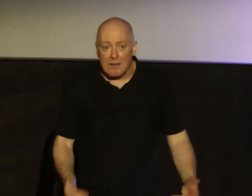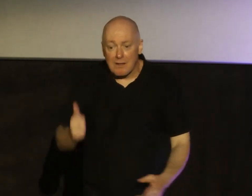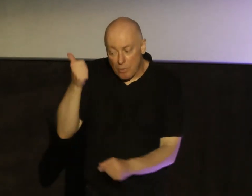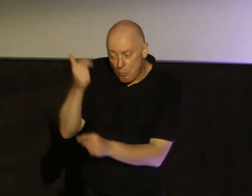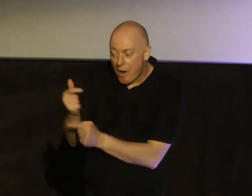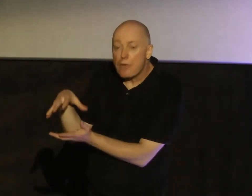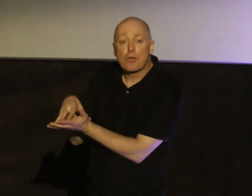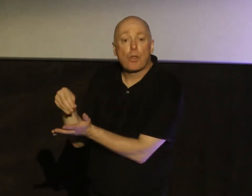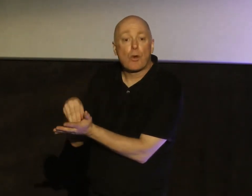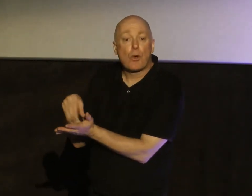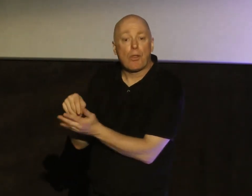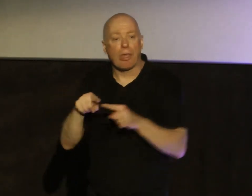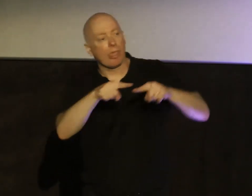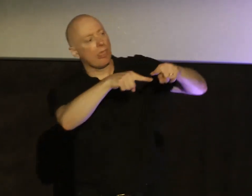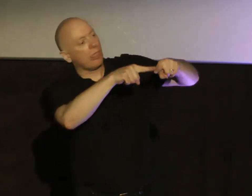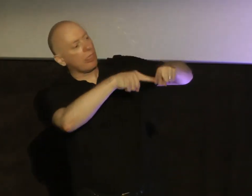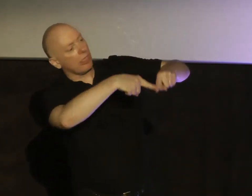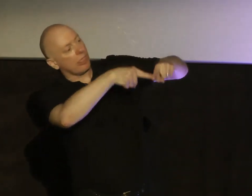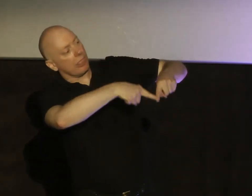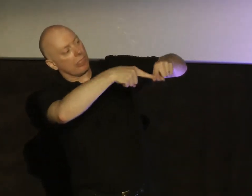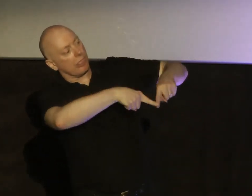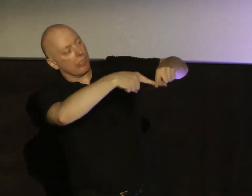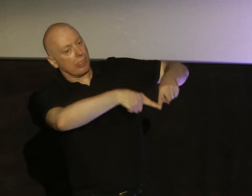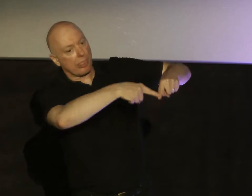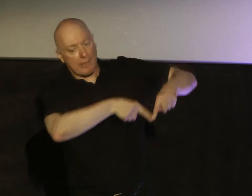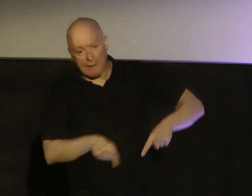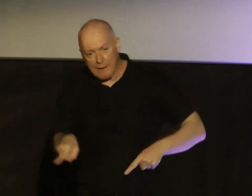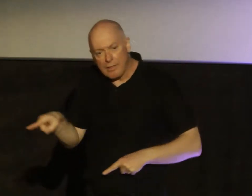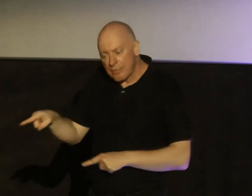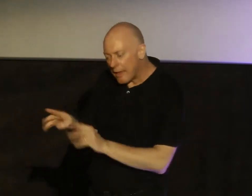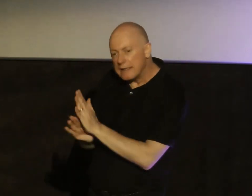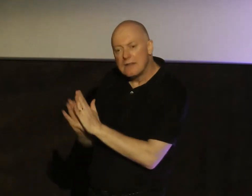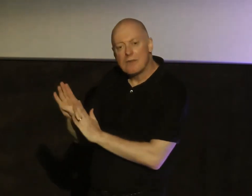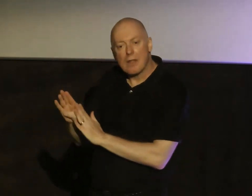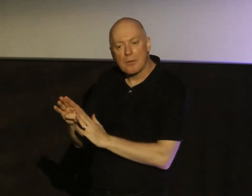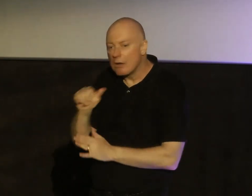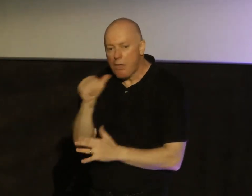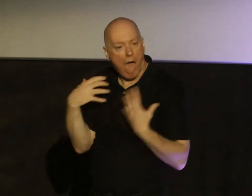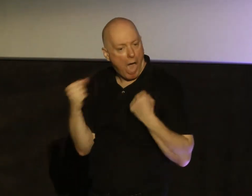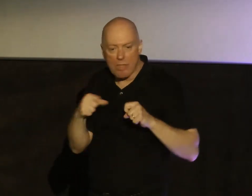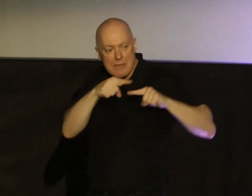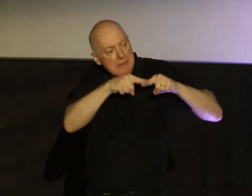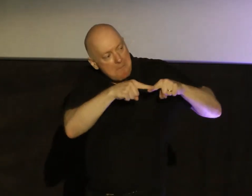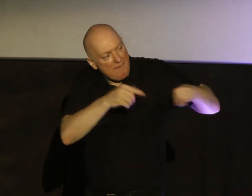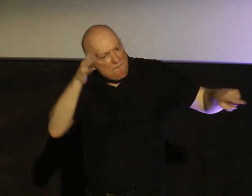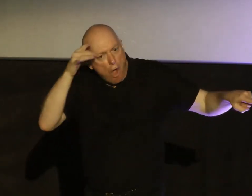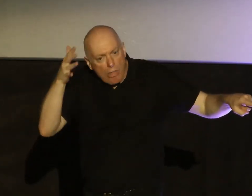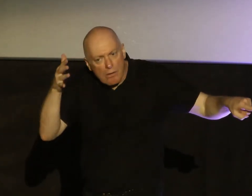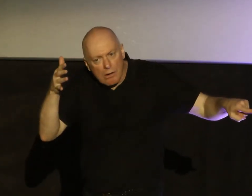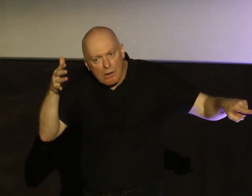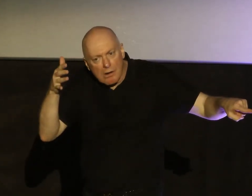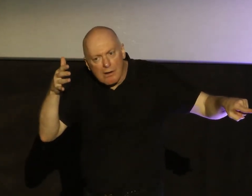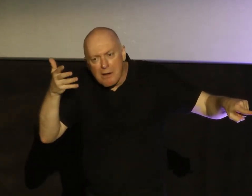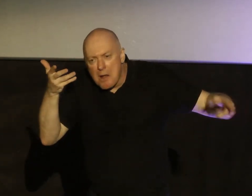be passive, and they've developed an unhealthy dependence on their father and perhaps one